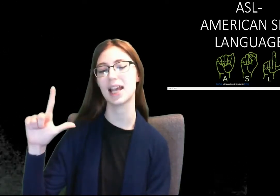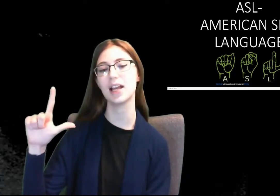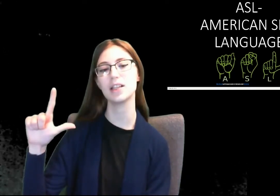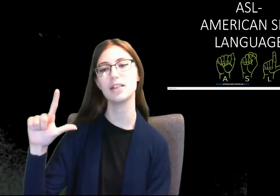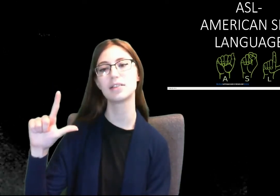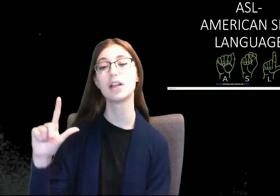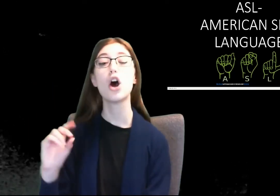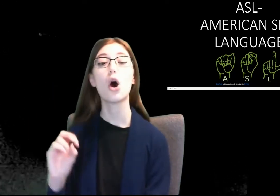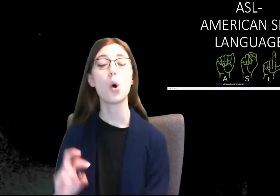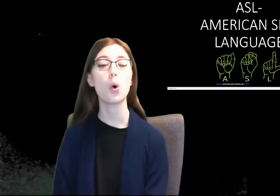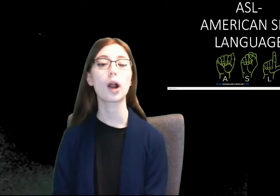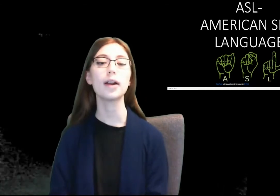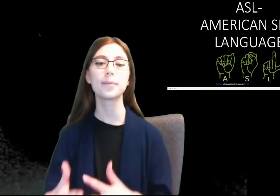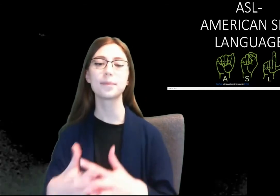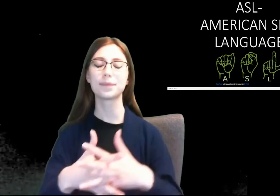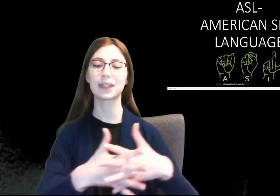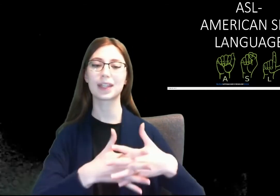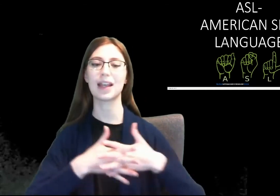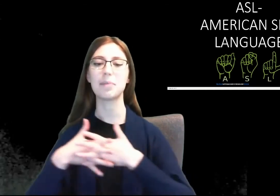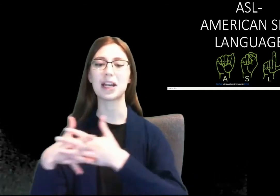ASL, or American